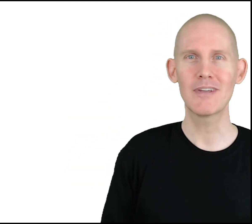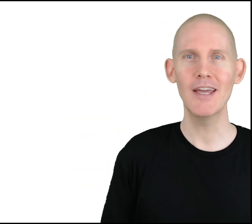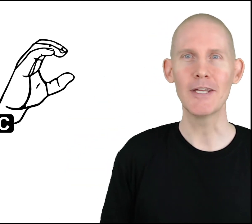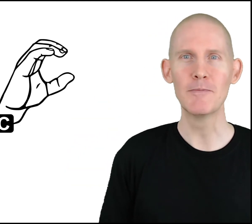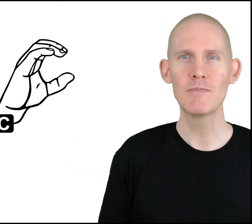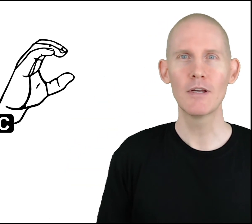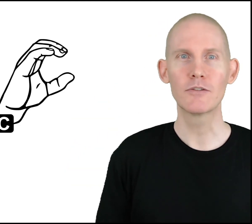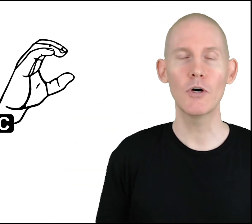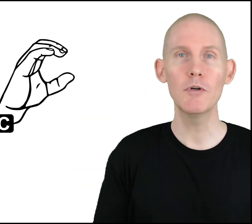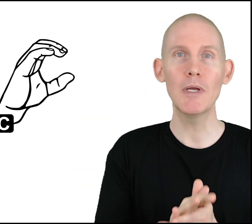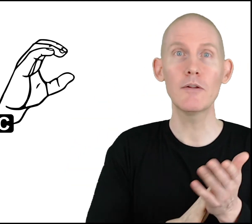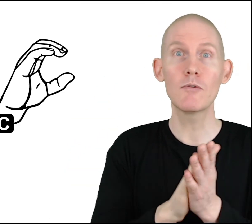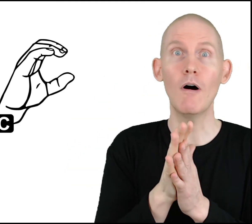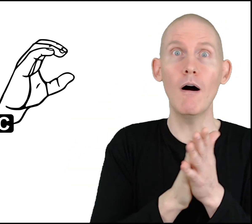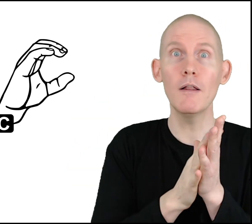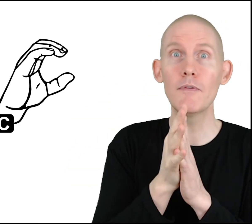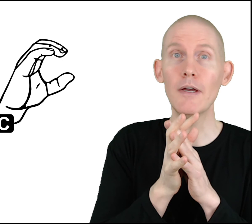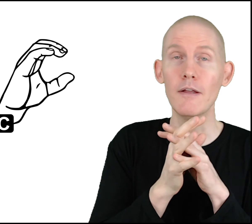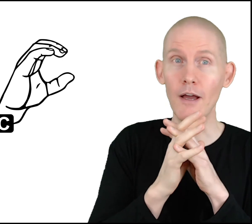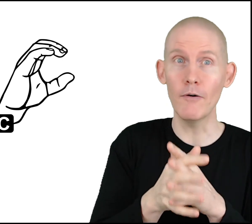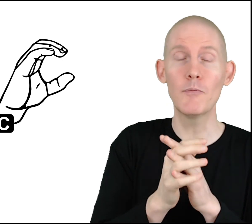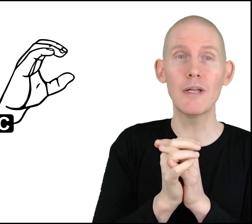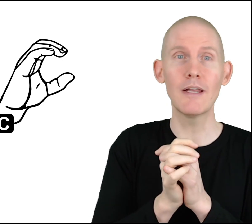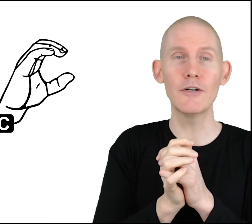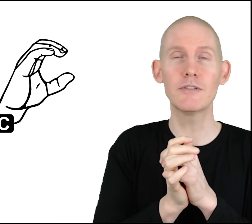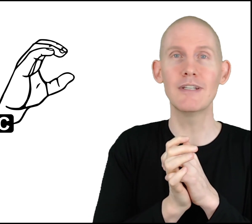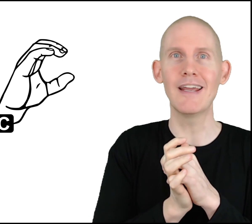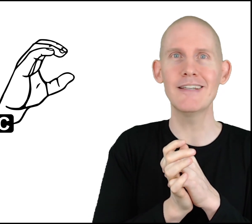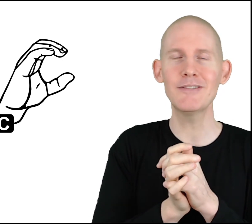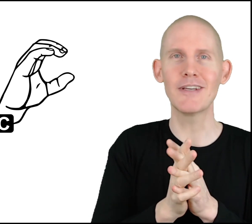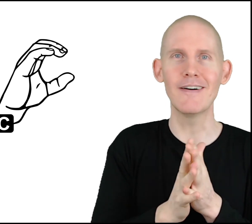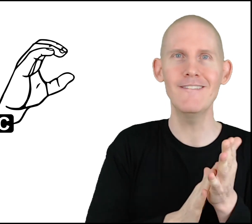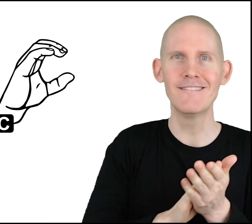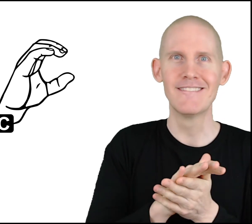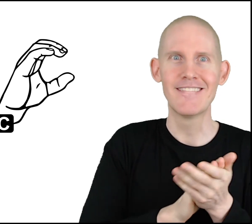Okay, so we made it through all of the alphabet letters in ASL.